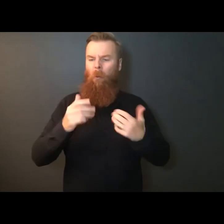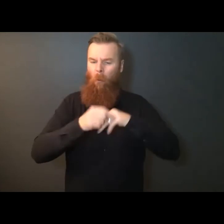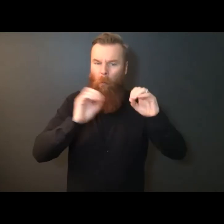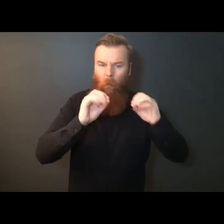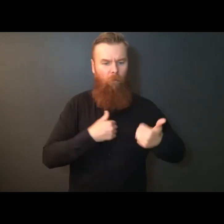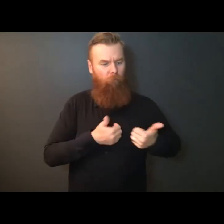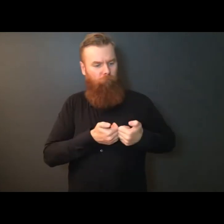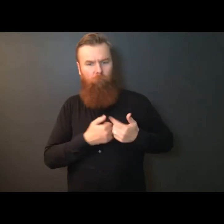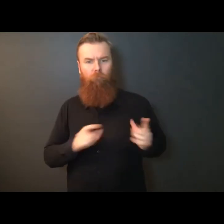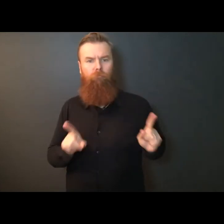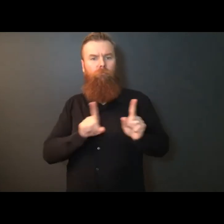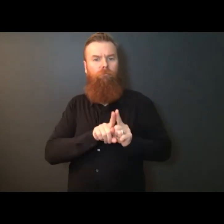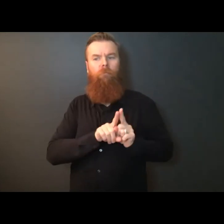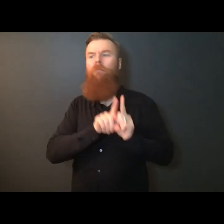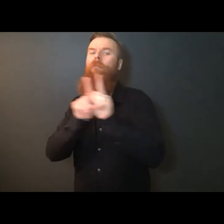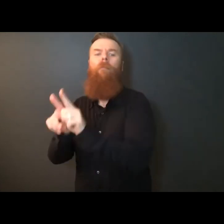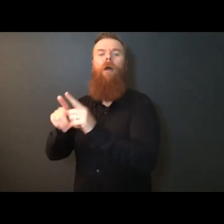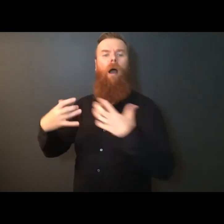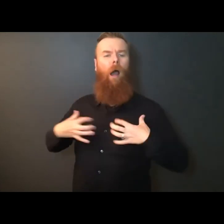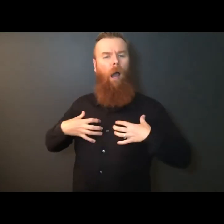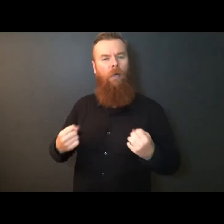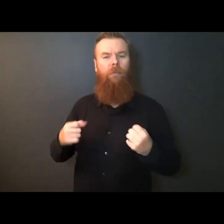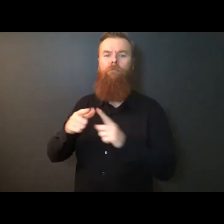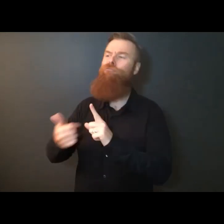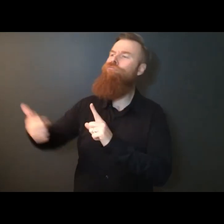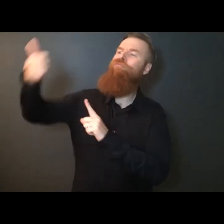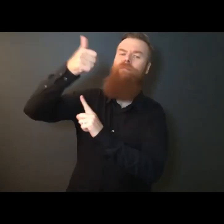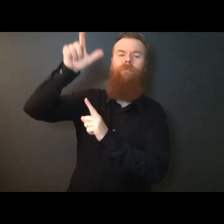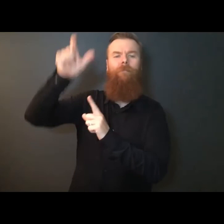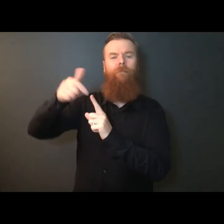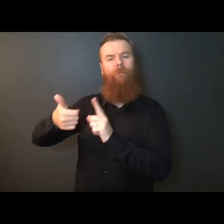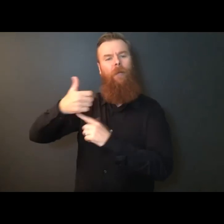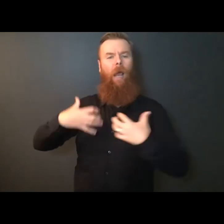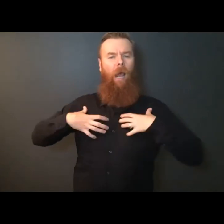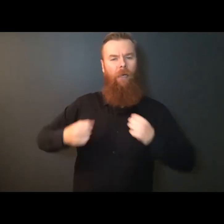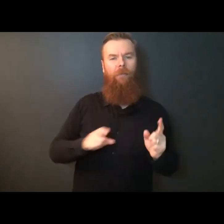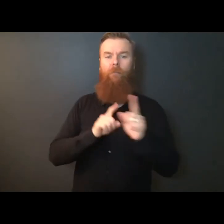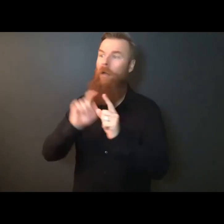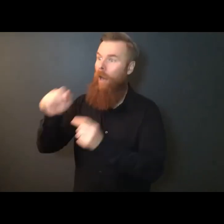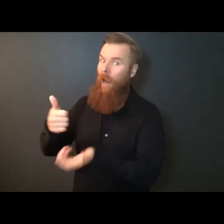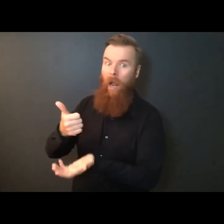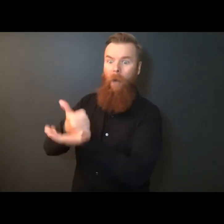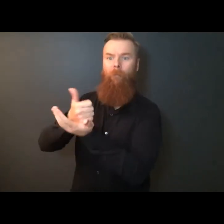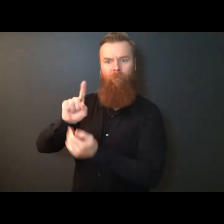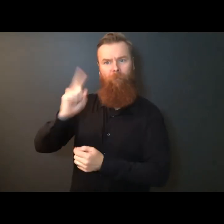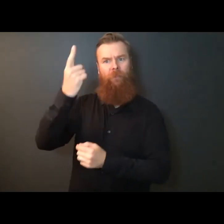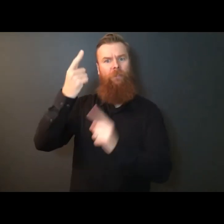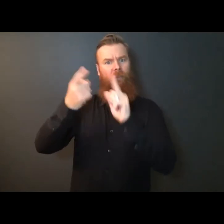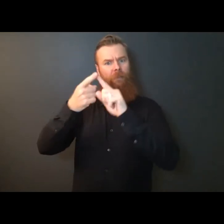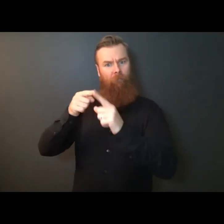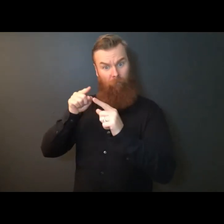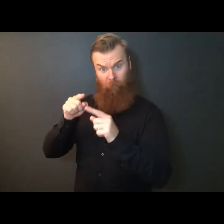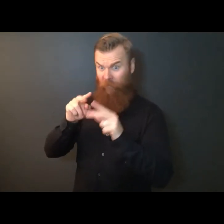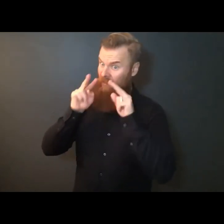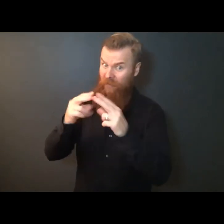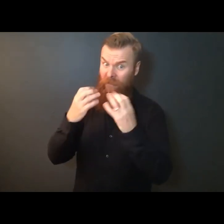get preference, or they are, so they get preference that we've noticed in some programs, what I've observed. So there are lots of